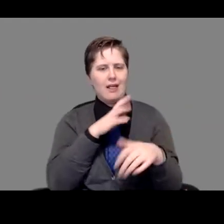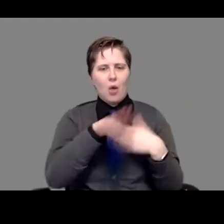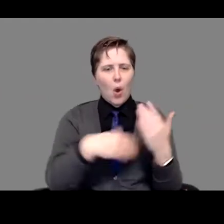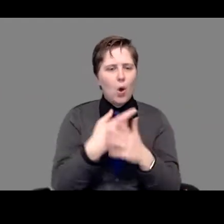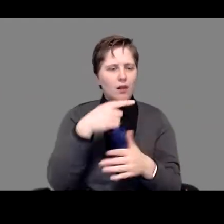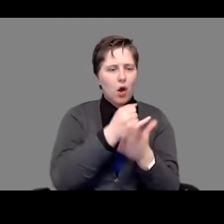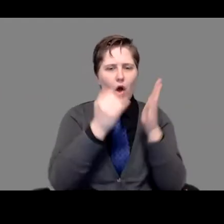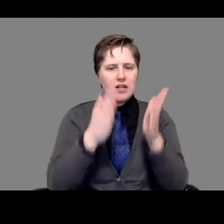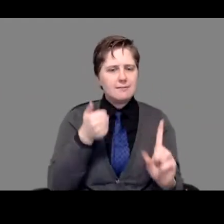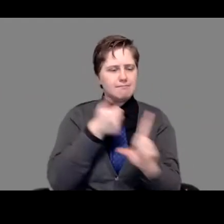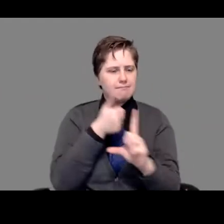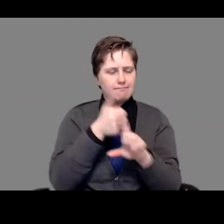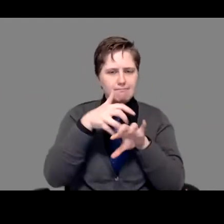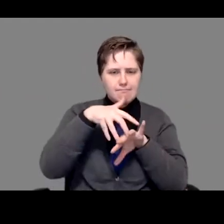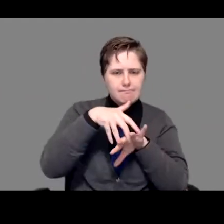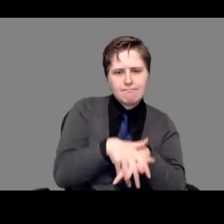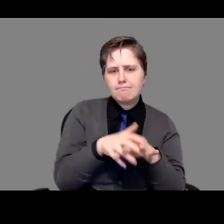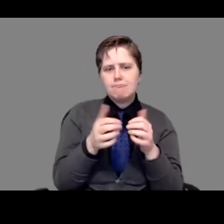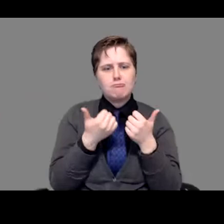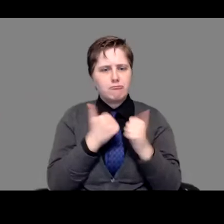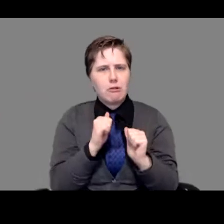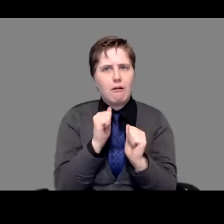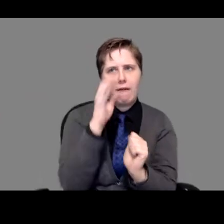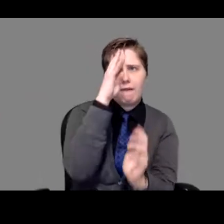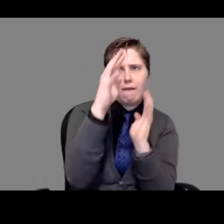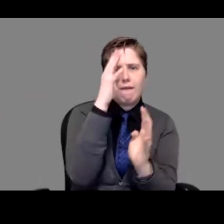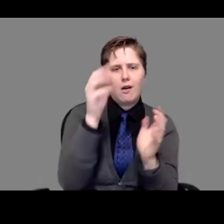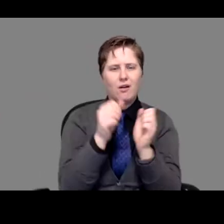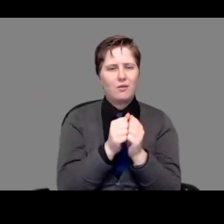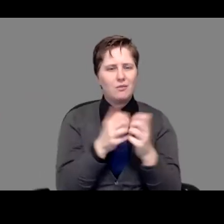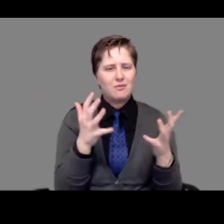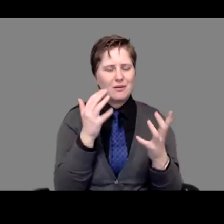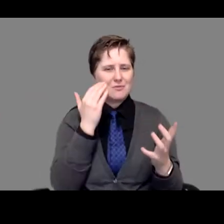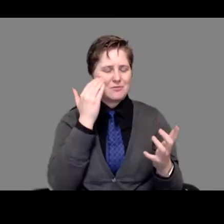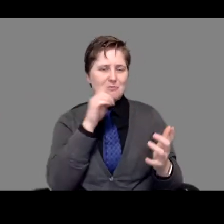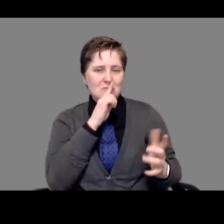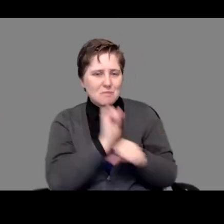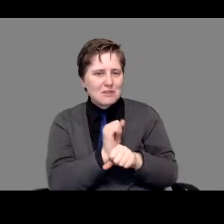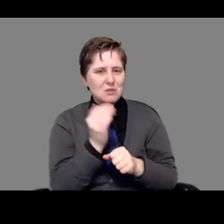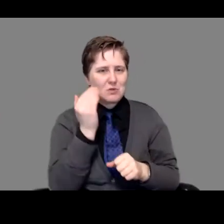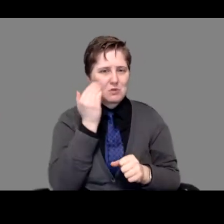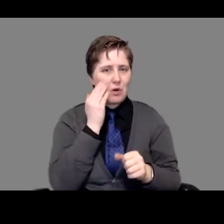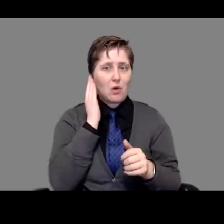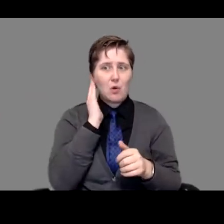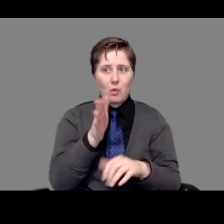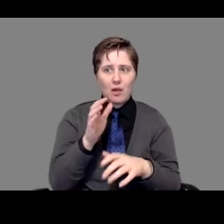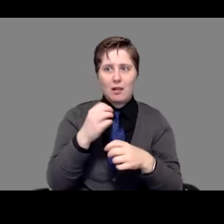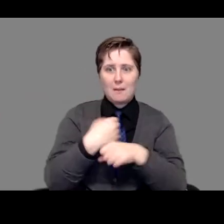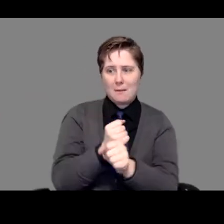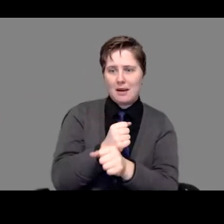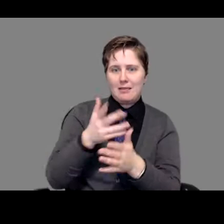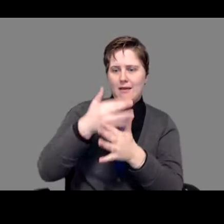in going into creativity without knowing what it will form, but with a sense